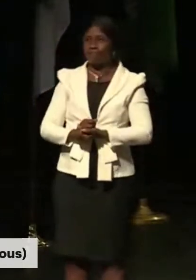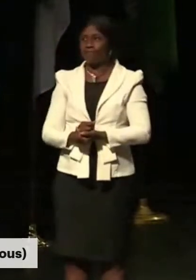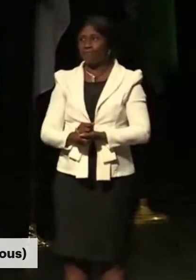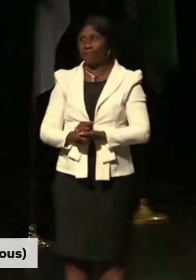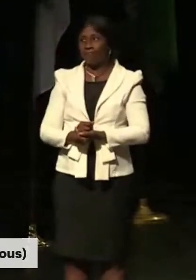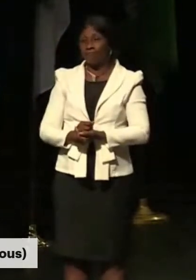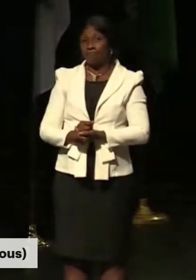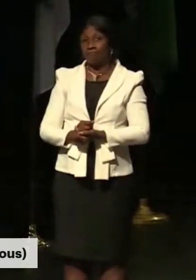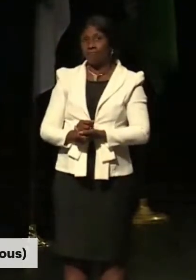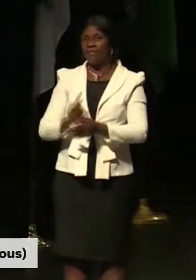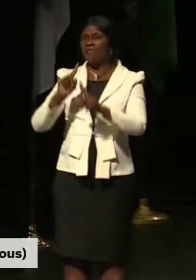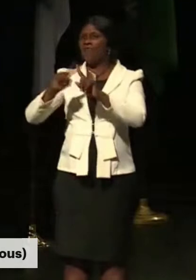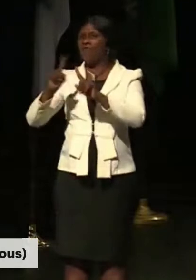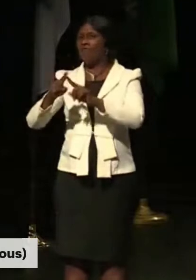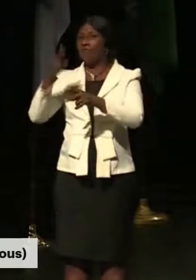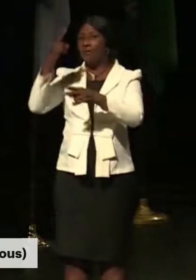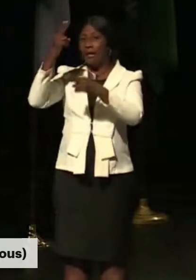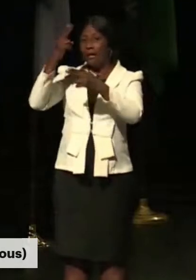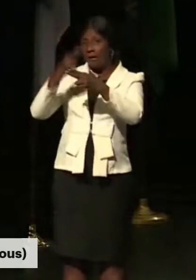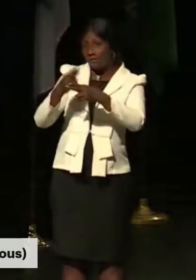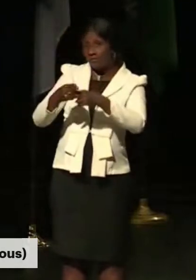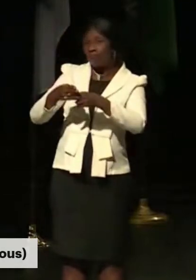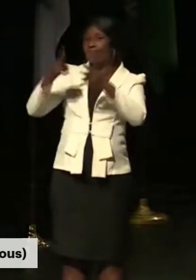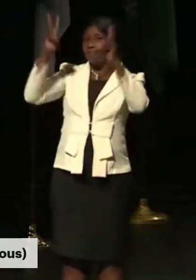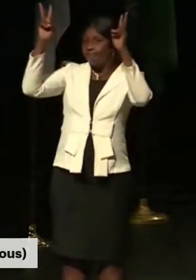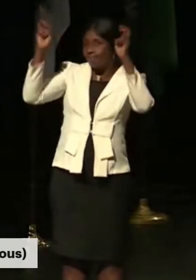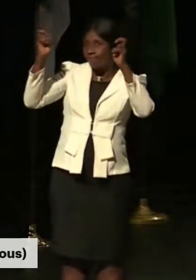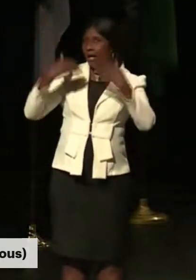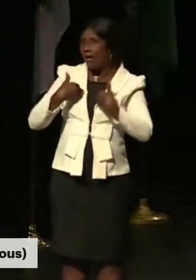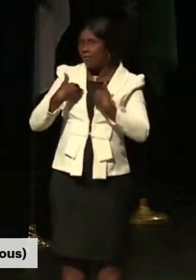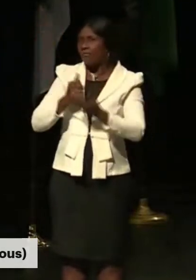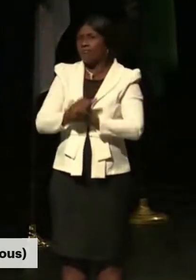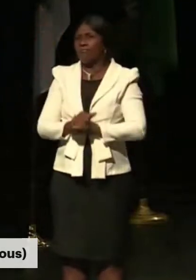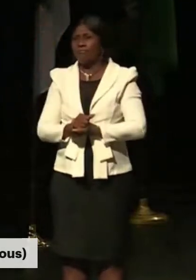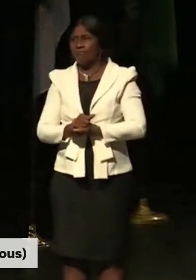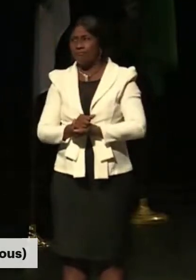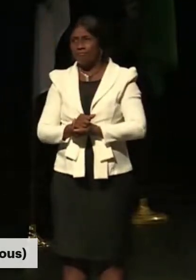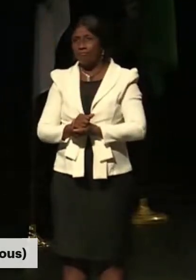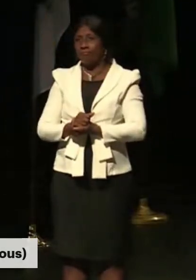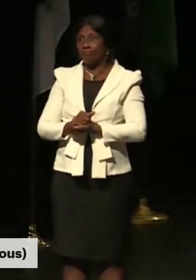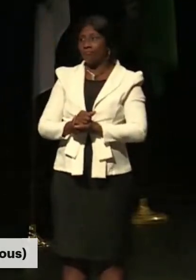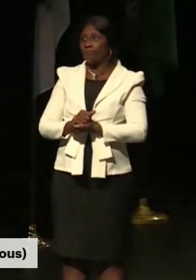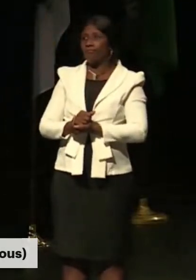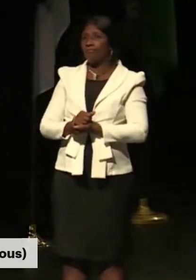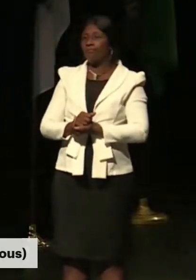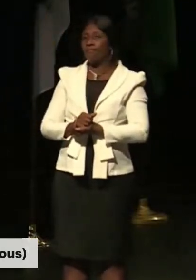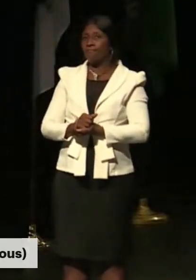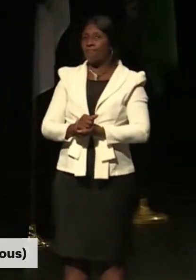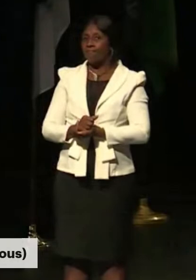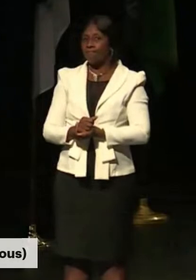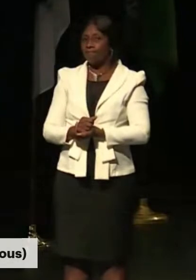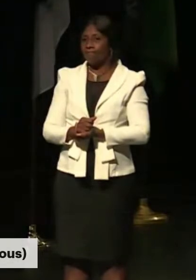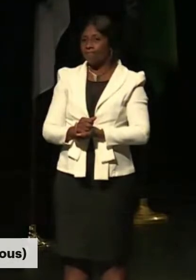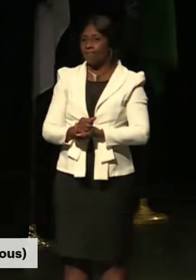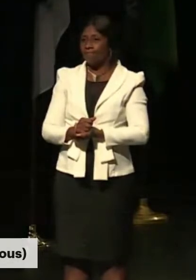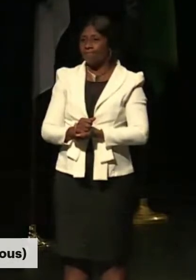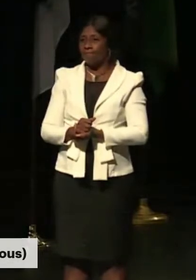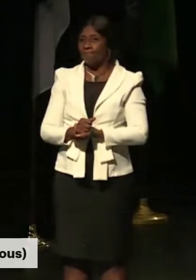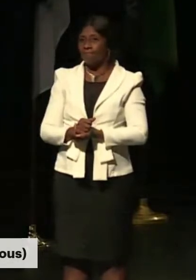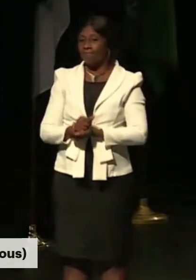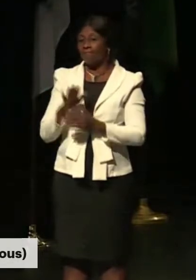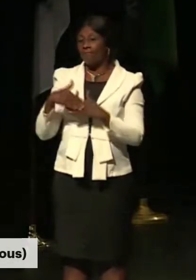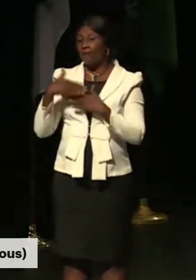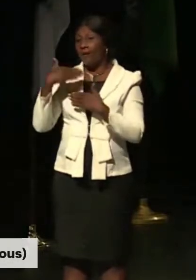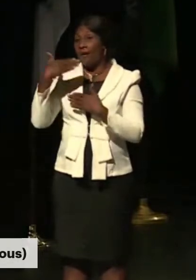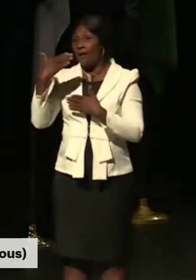held titles of arranger, choral conductor, orchestral conductor, and musical consultant.